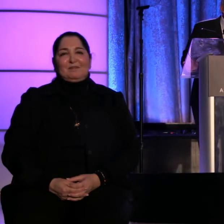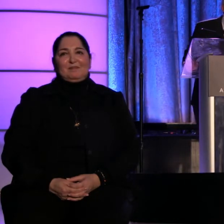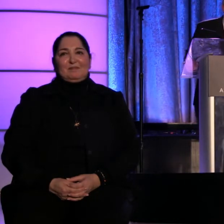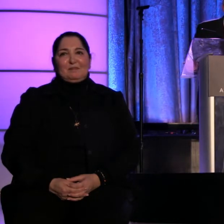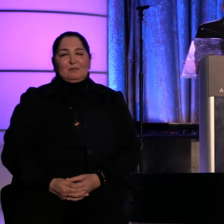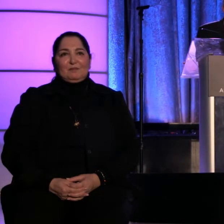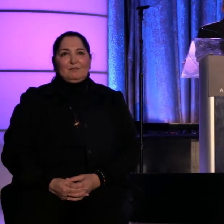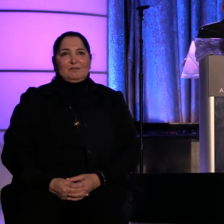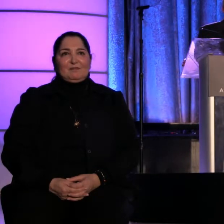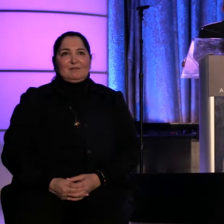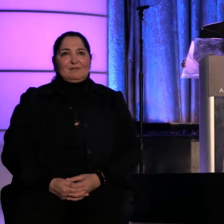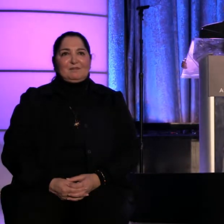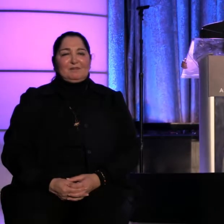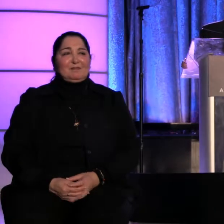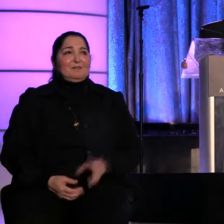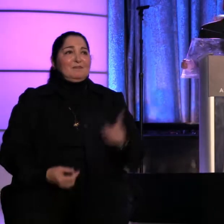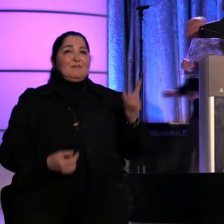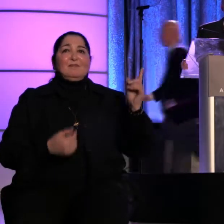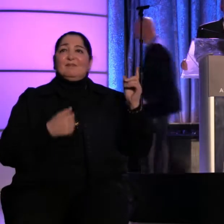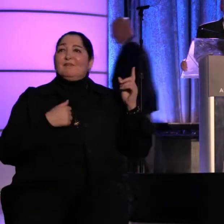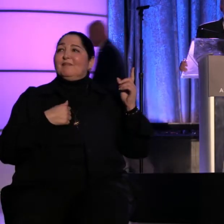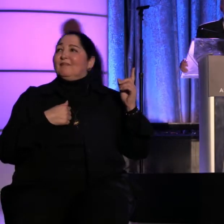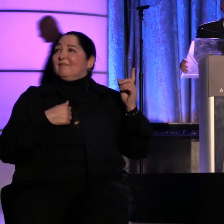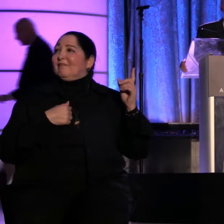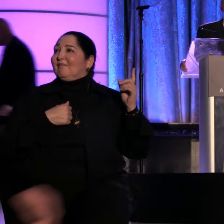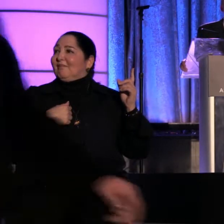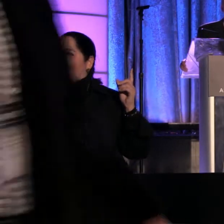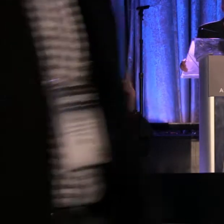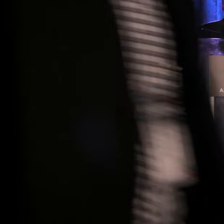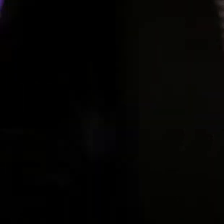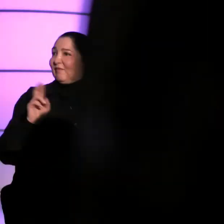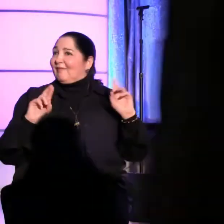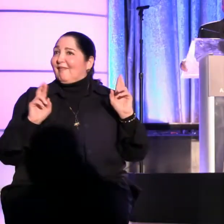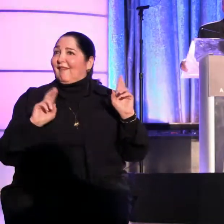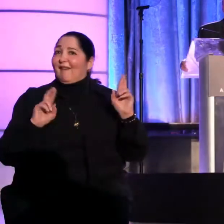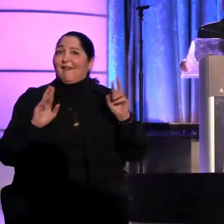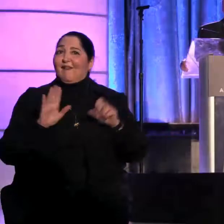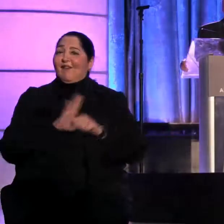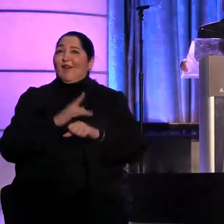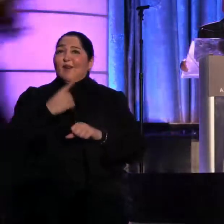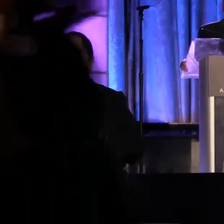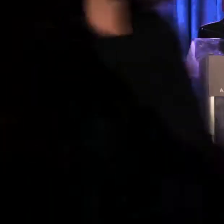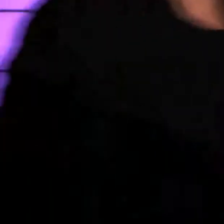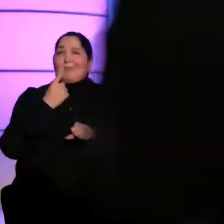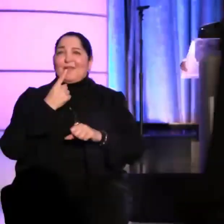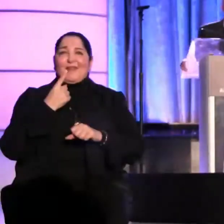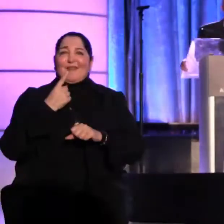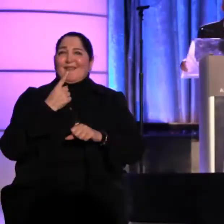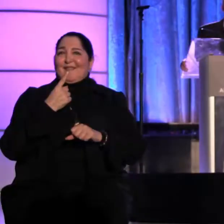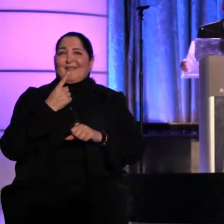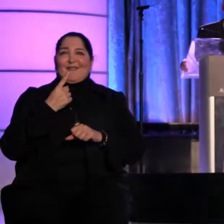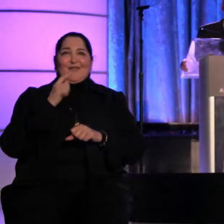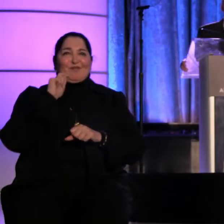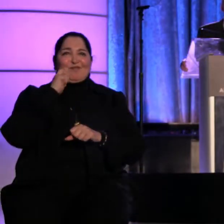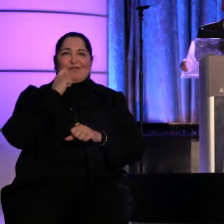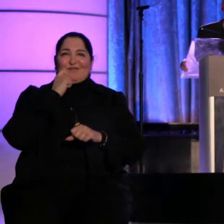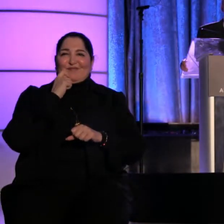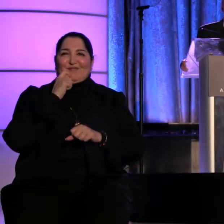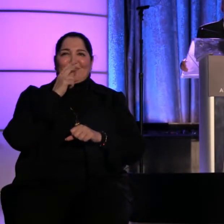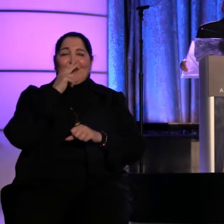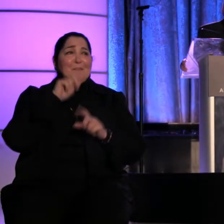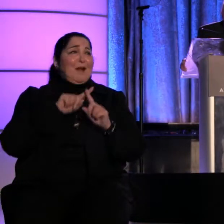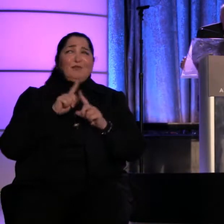I was fully prepared to say something snarky and funny, but that was